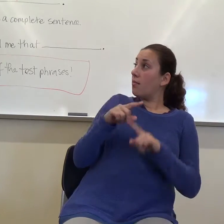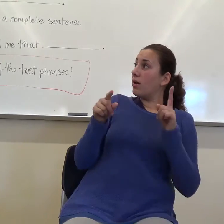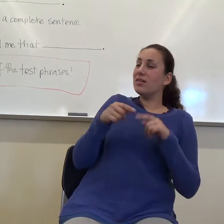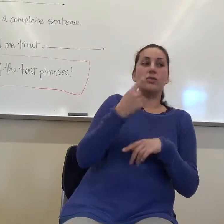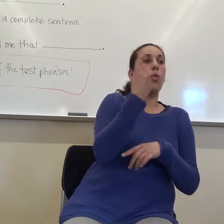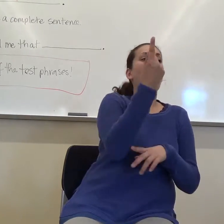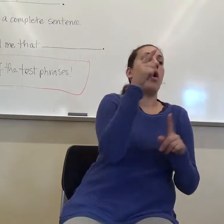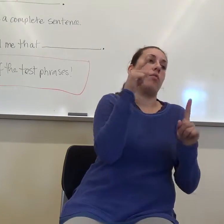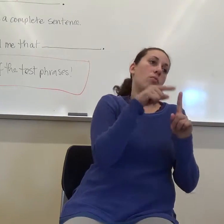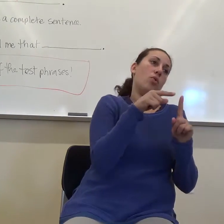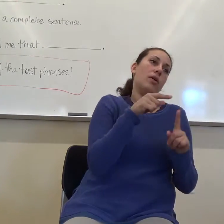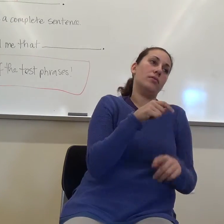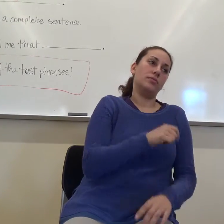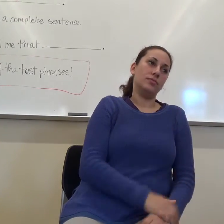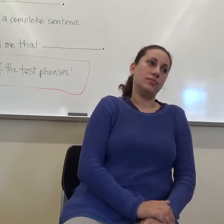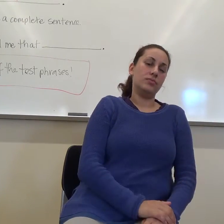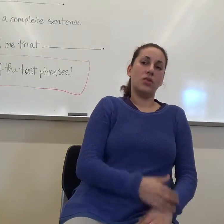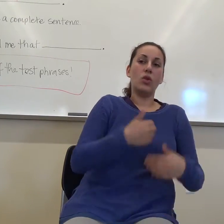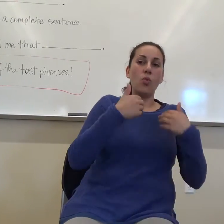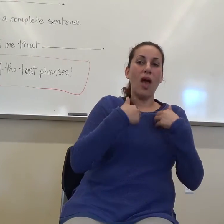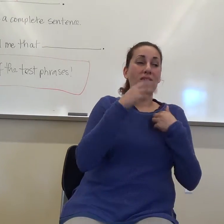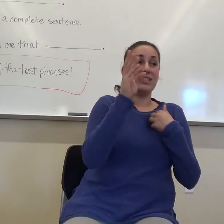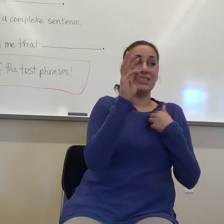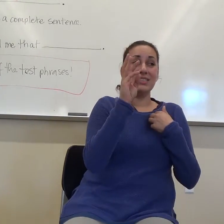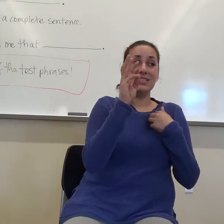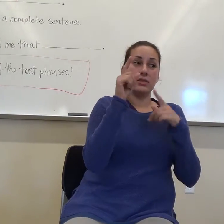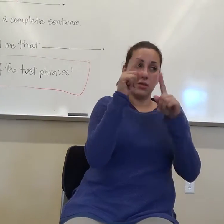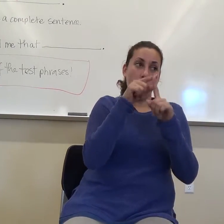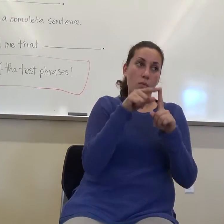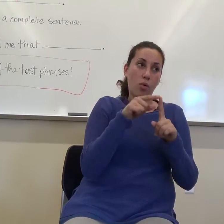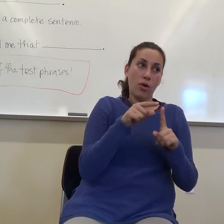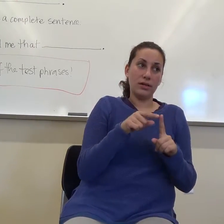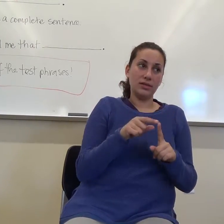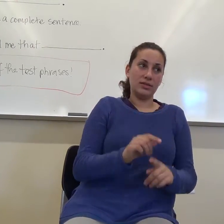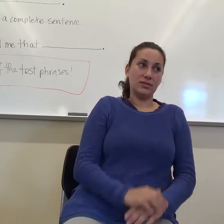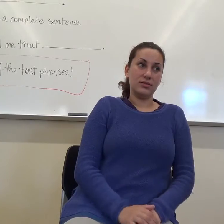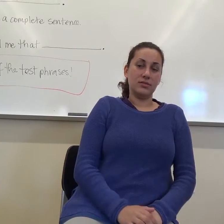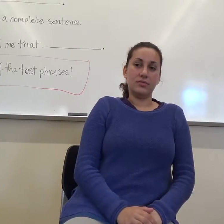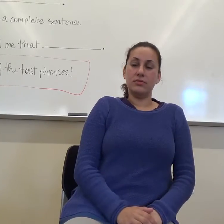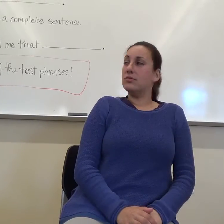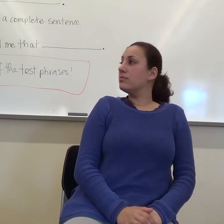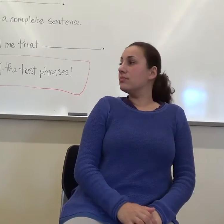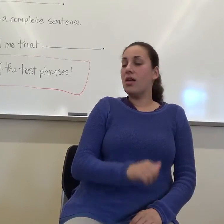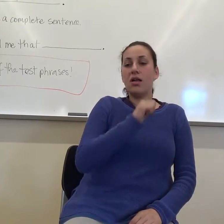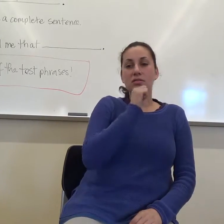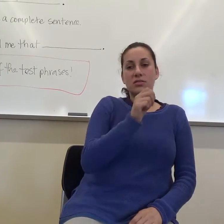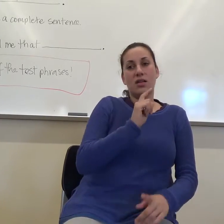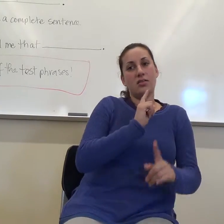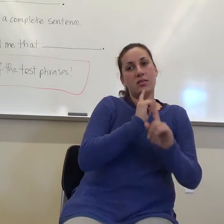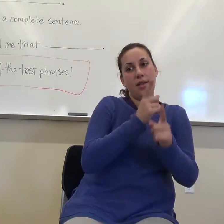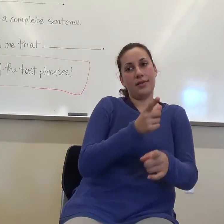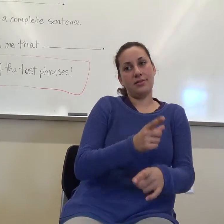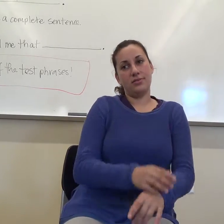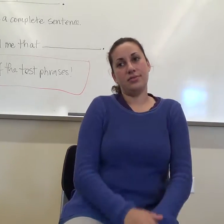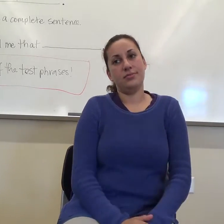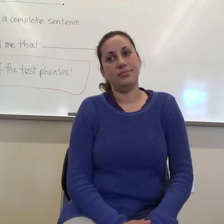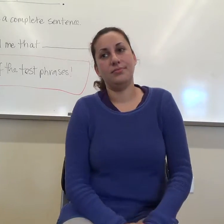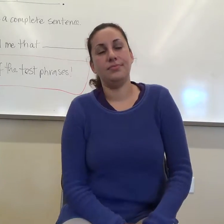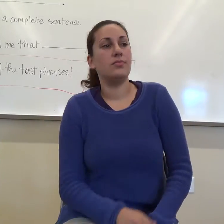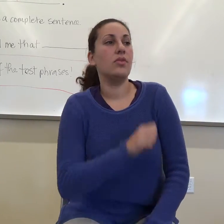1, 2, 3, 4, 5, 6 things. So that's not your main idea. That's